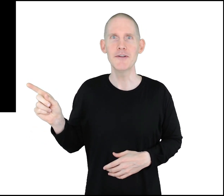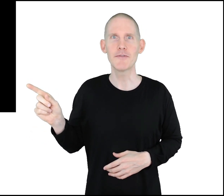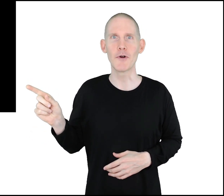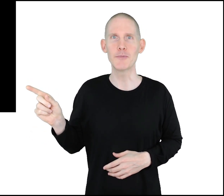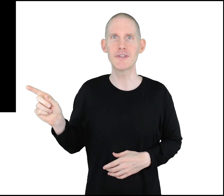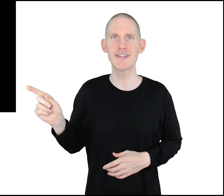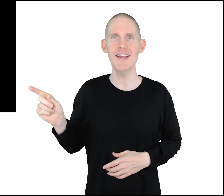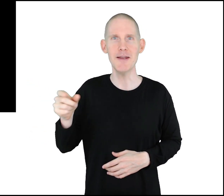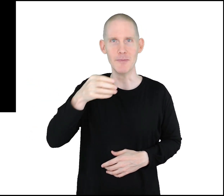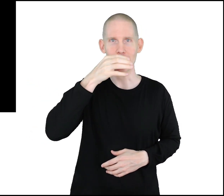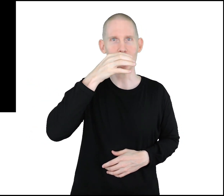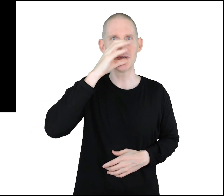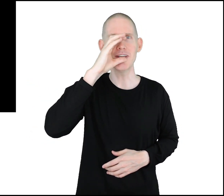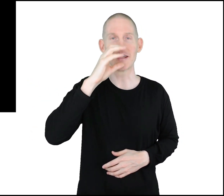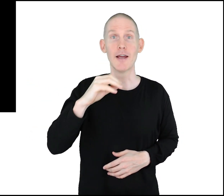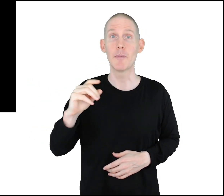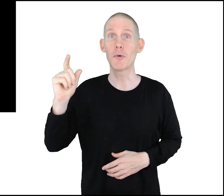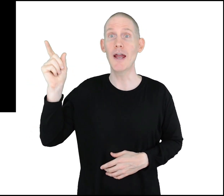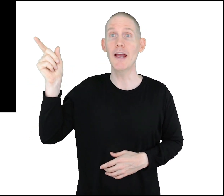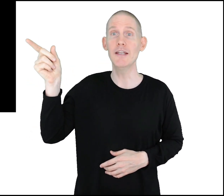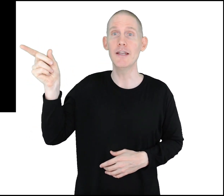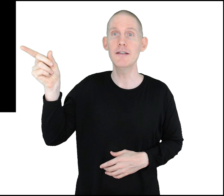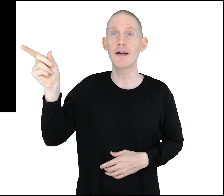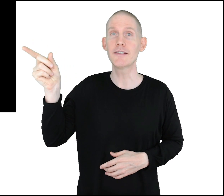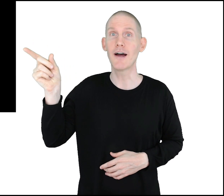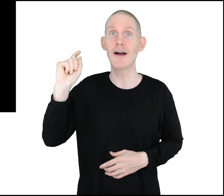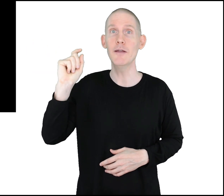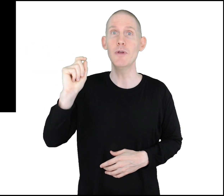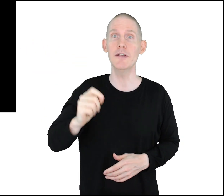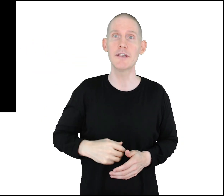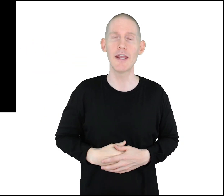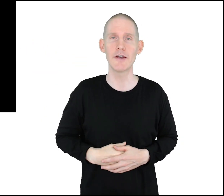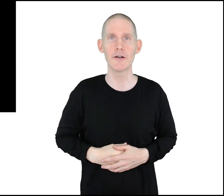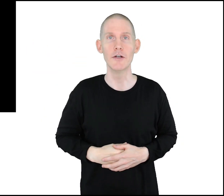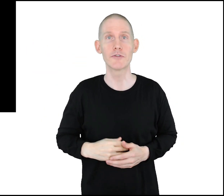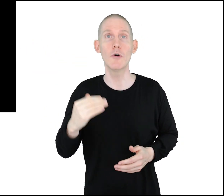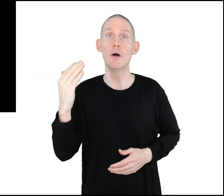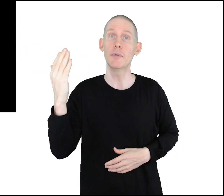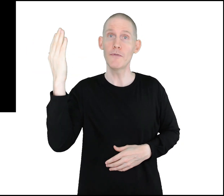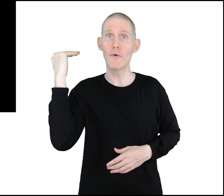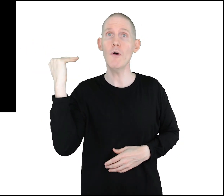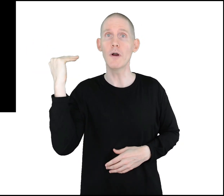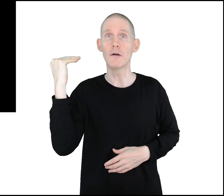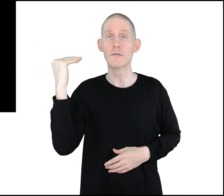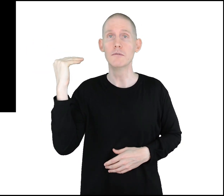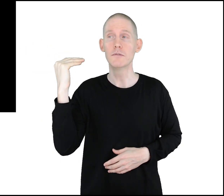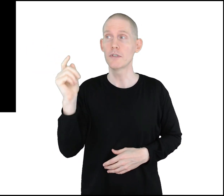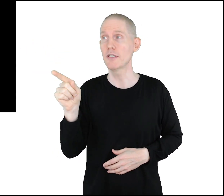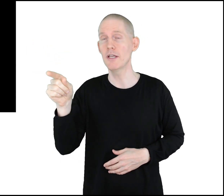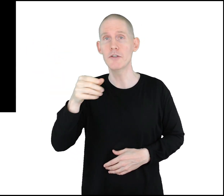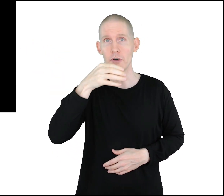the verb's the same, drink, but we're adding in a time indicator. So before he